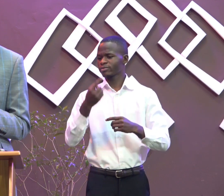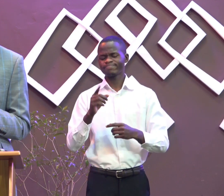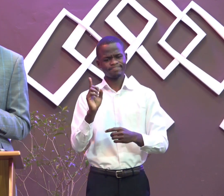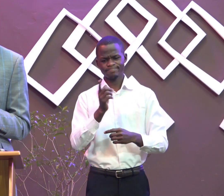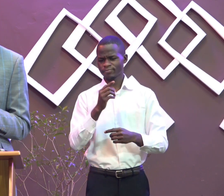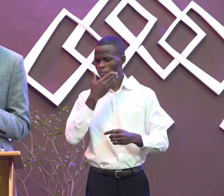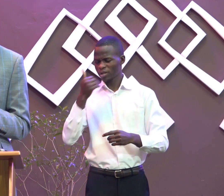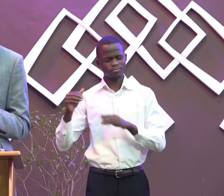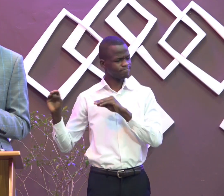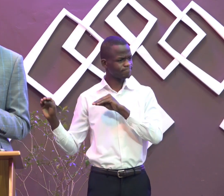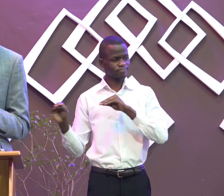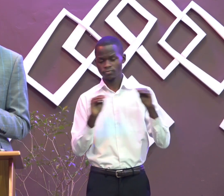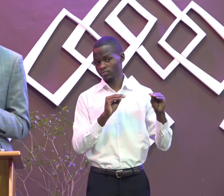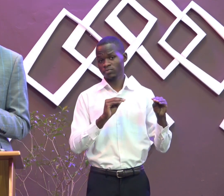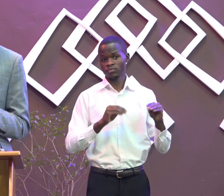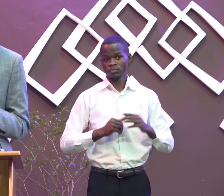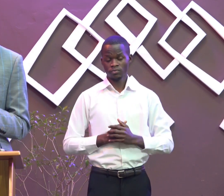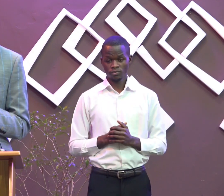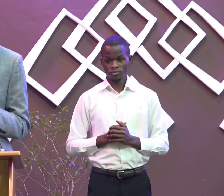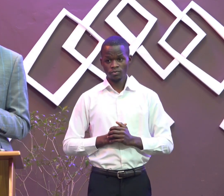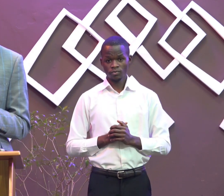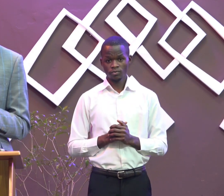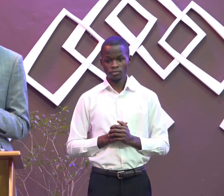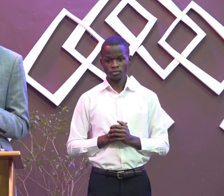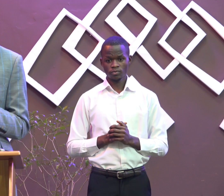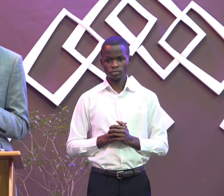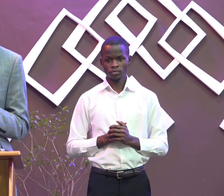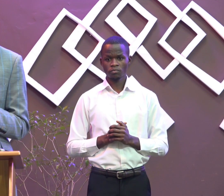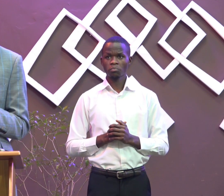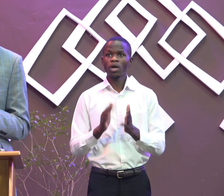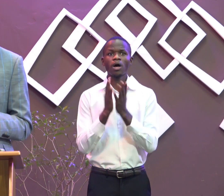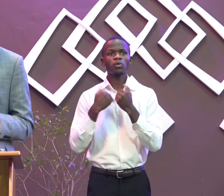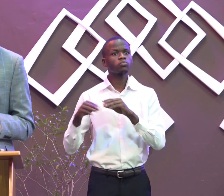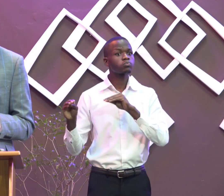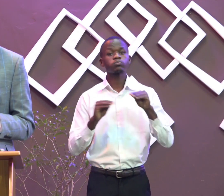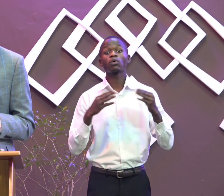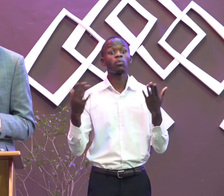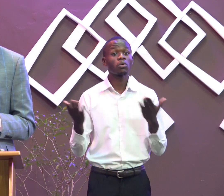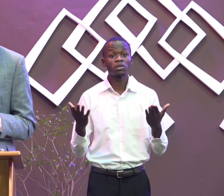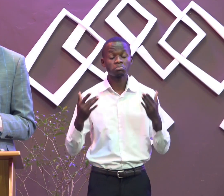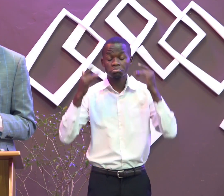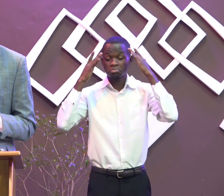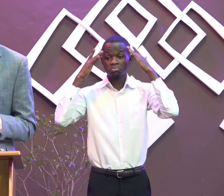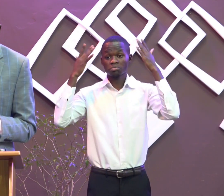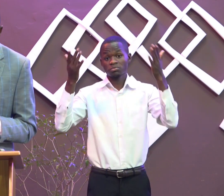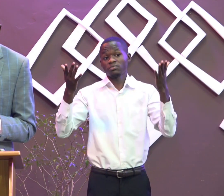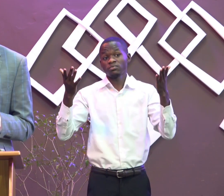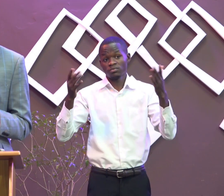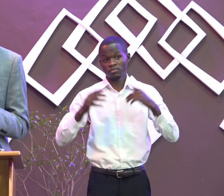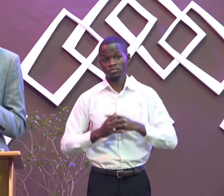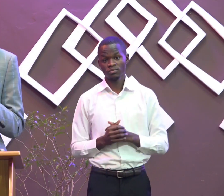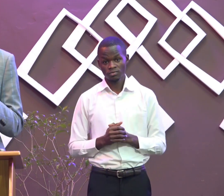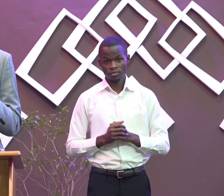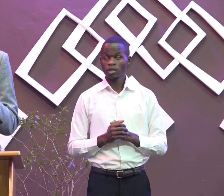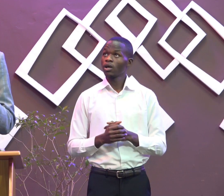serious and that lady reached a point and told us, please leave my place. Kanene wetu dati tumanyiwo. But we didn't even know where we were going